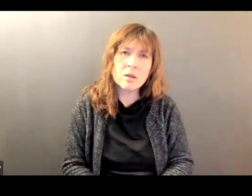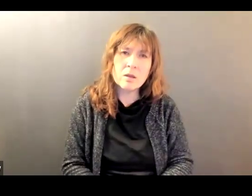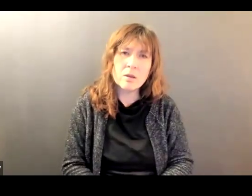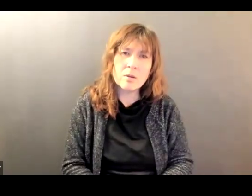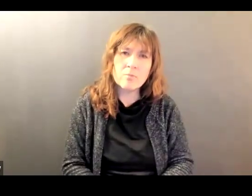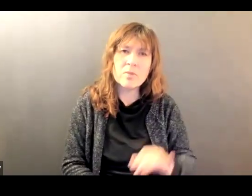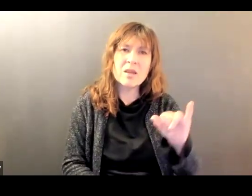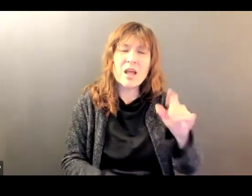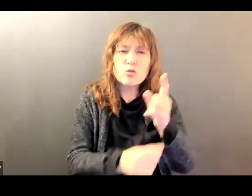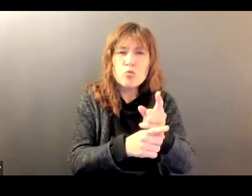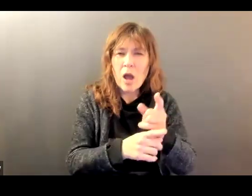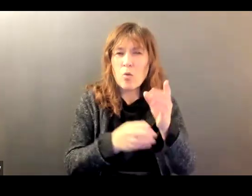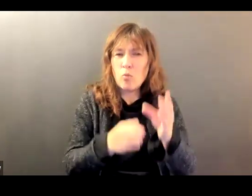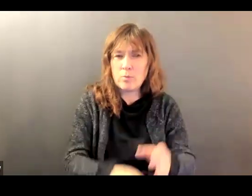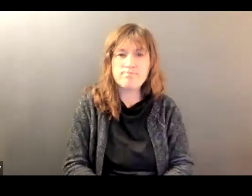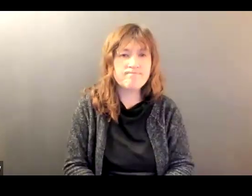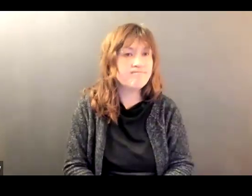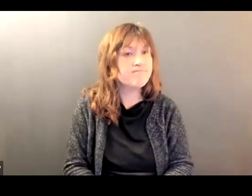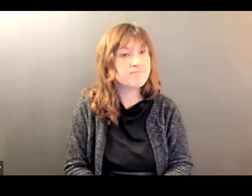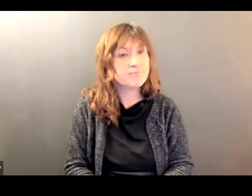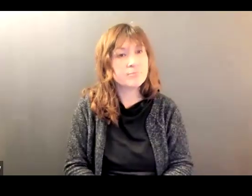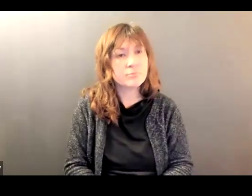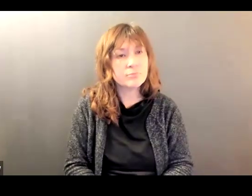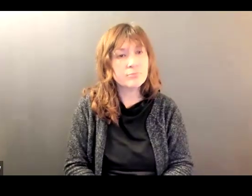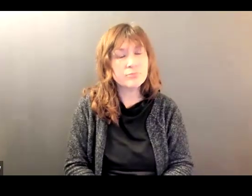of justice. Thank you.